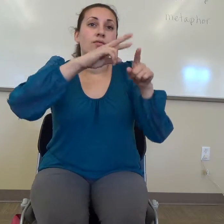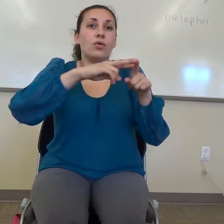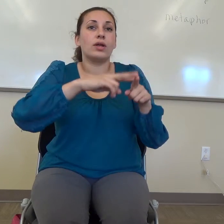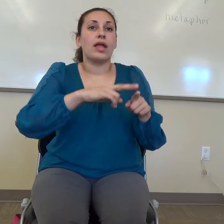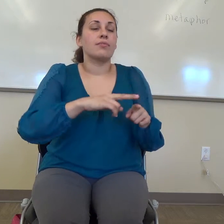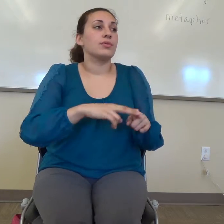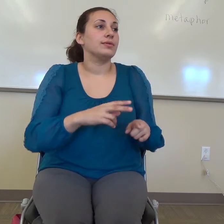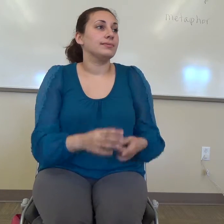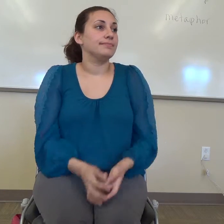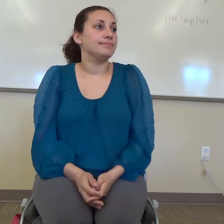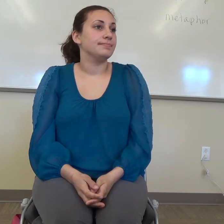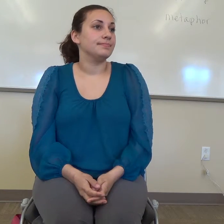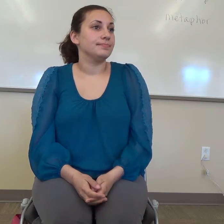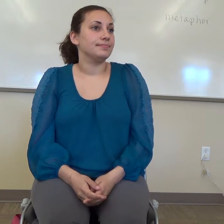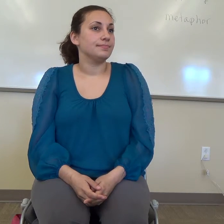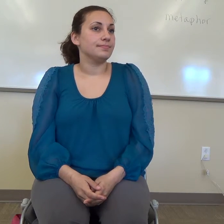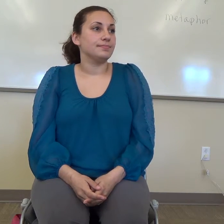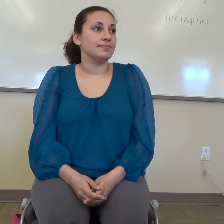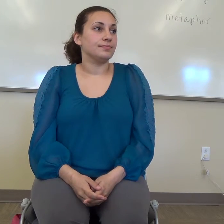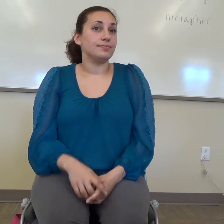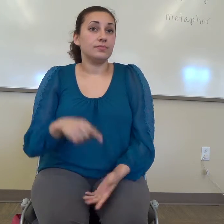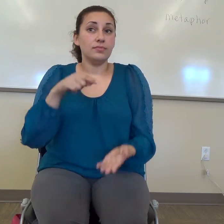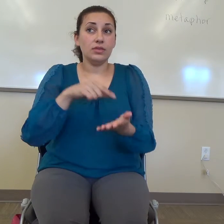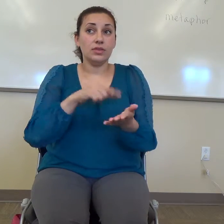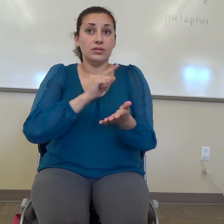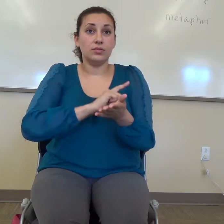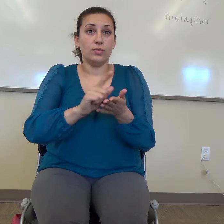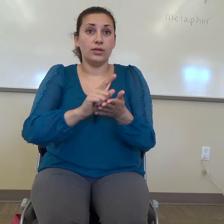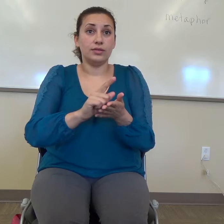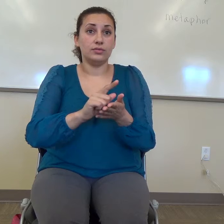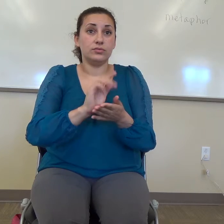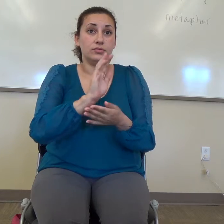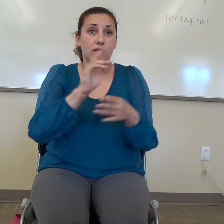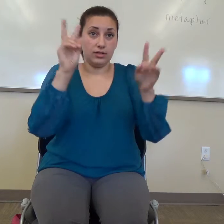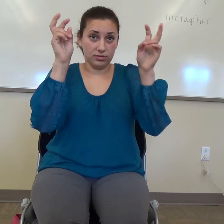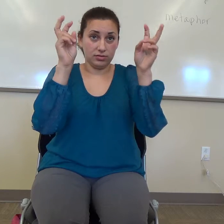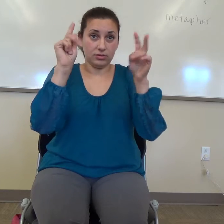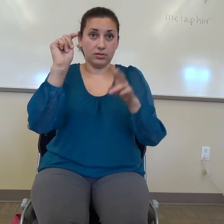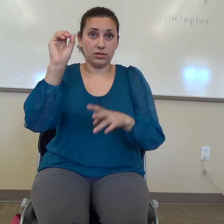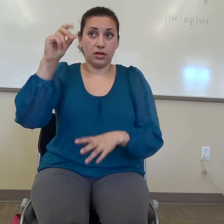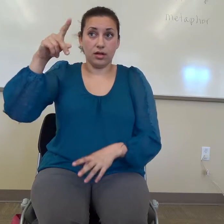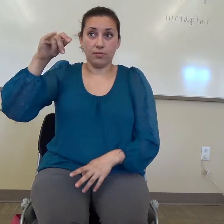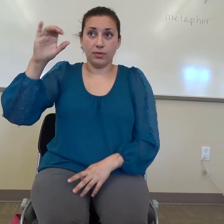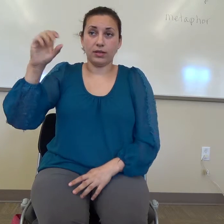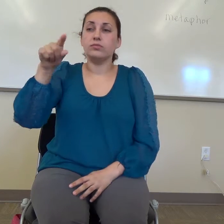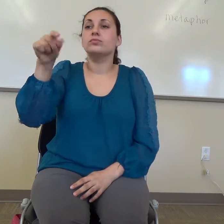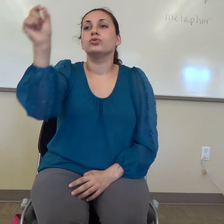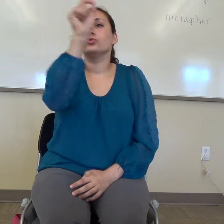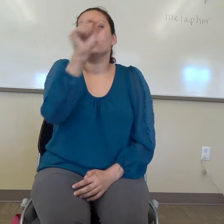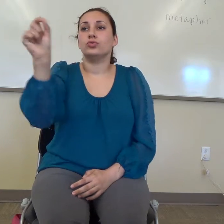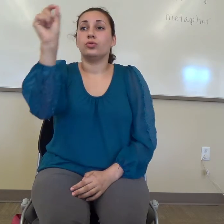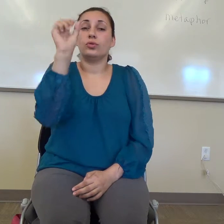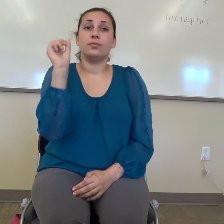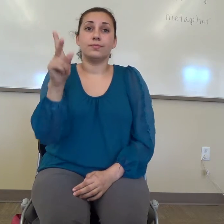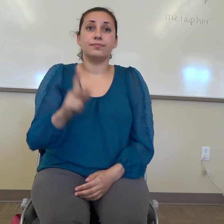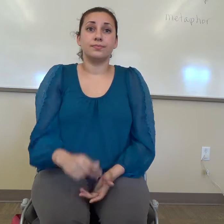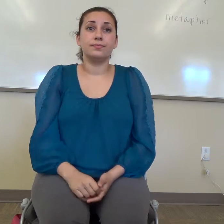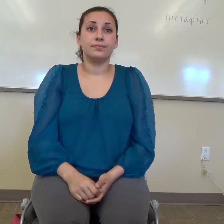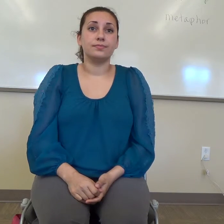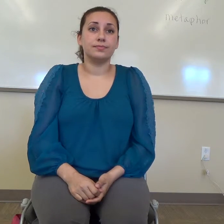And this week I'm going to have you circle the topic because that's what you did in the homework. I'm not going to hold you to writing out the topic by